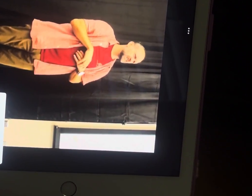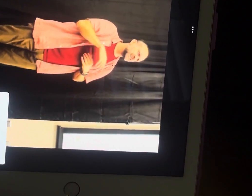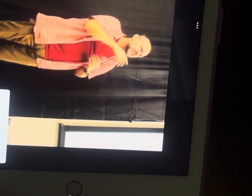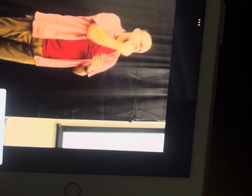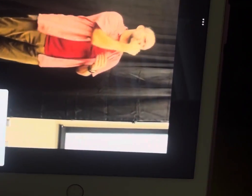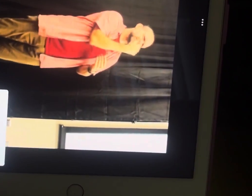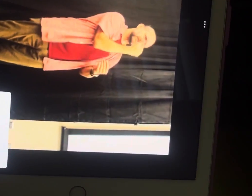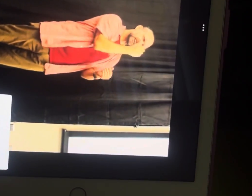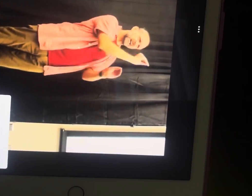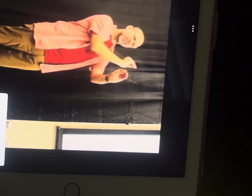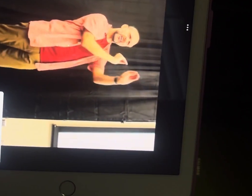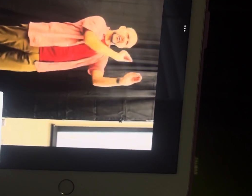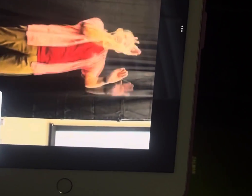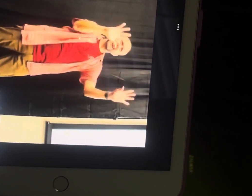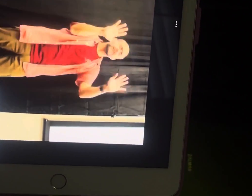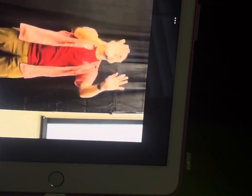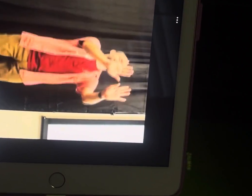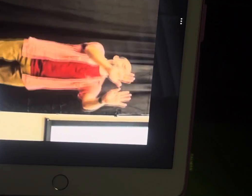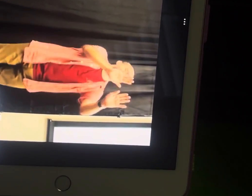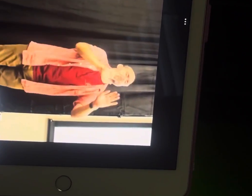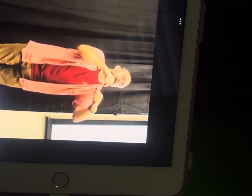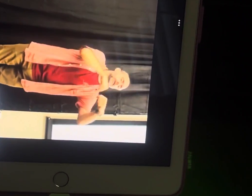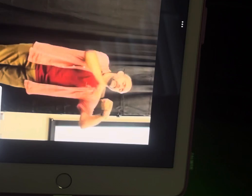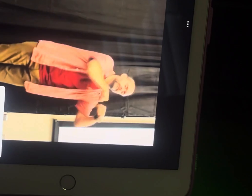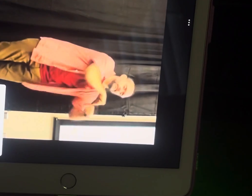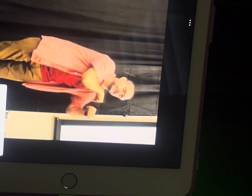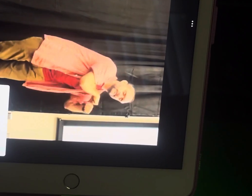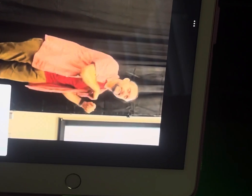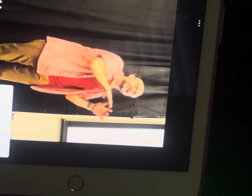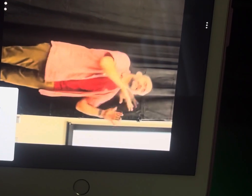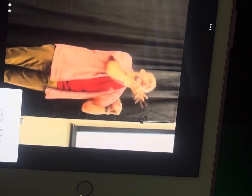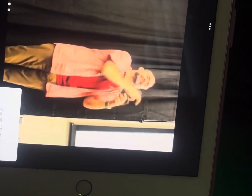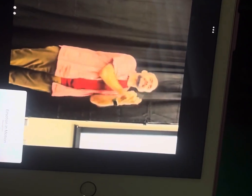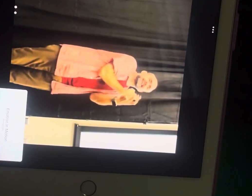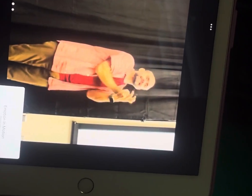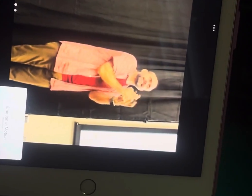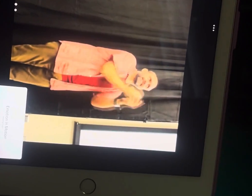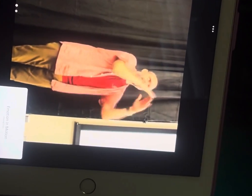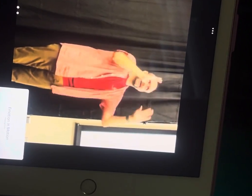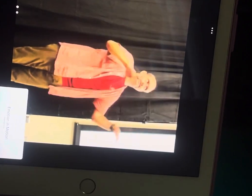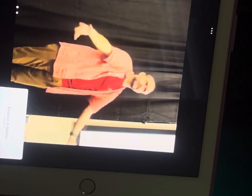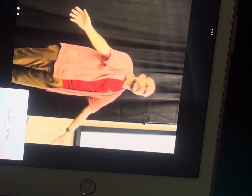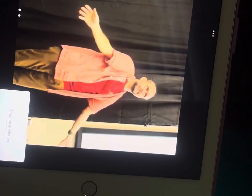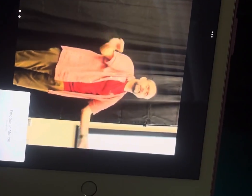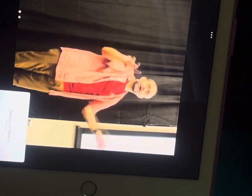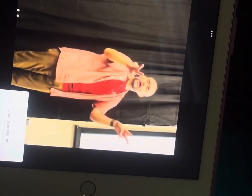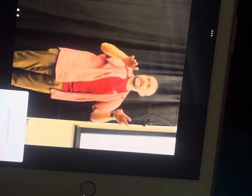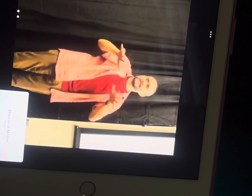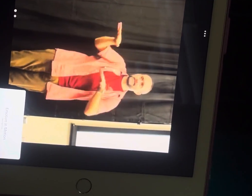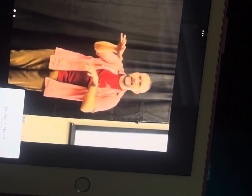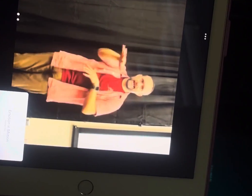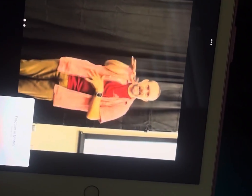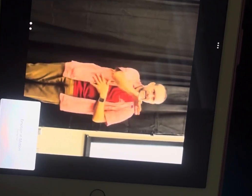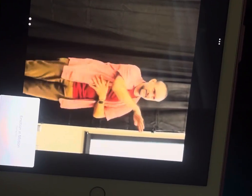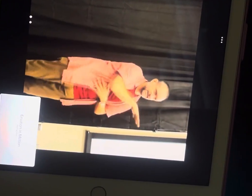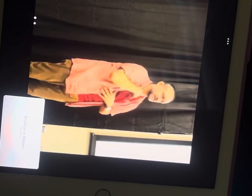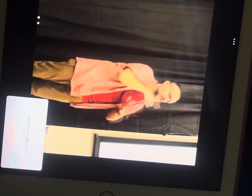as soon as you get the house, you go ahead and put and visualize things, but then later on, you start to critique those things and then backtrack.